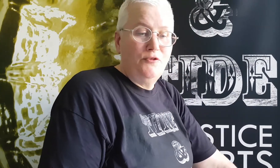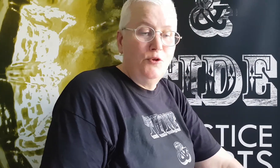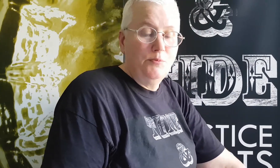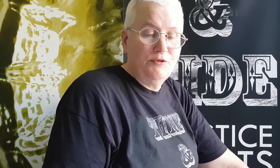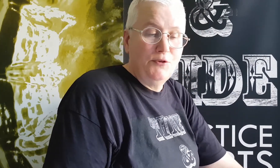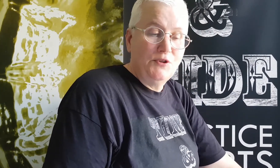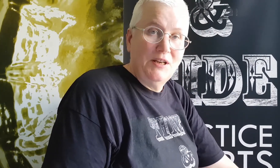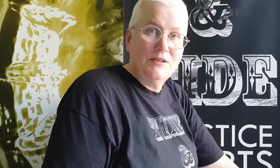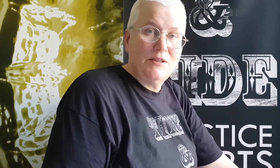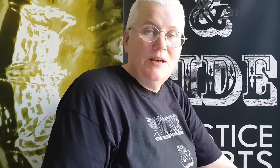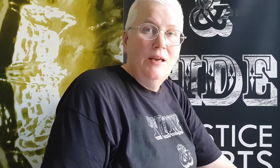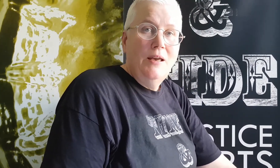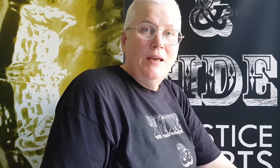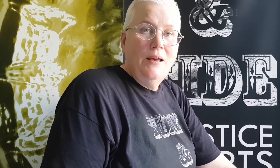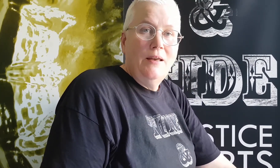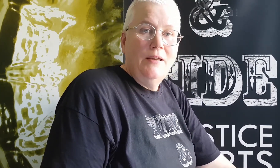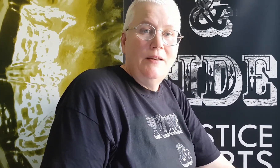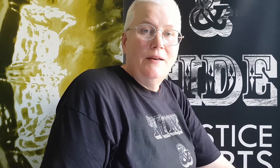performed for Dusk in